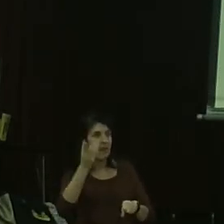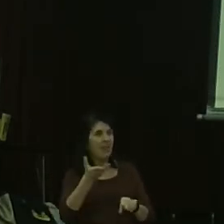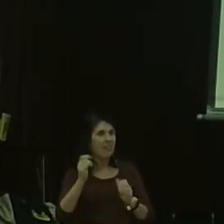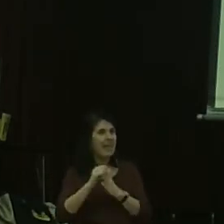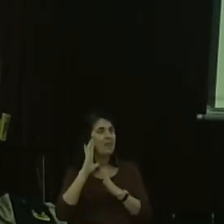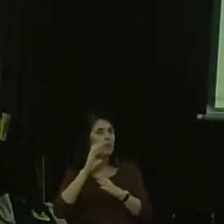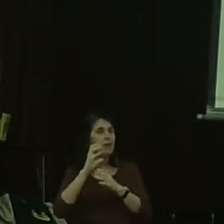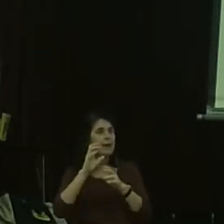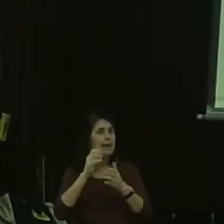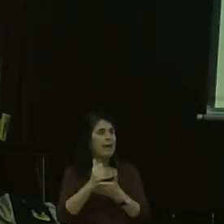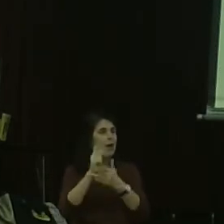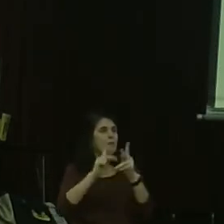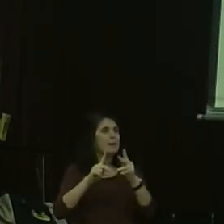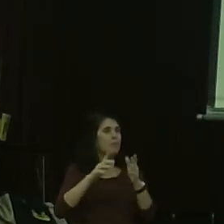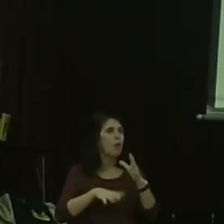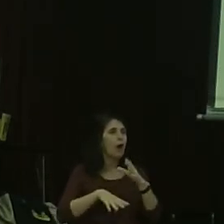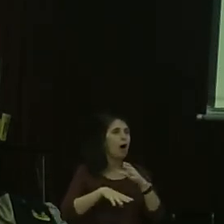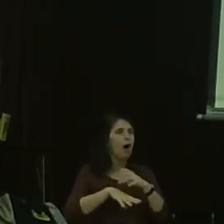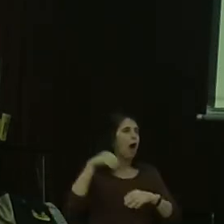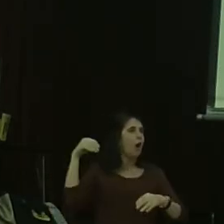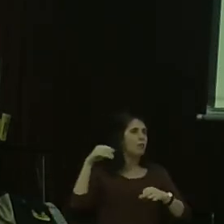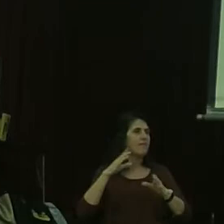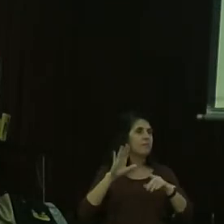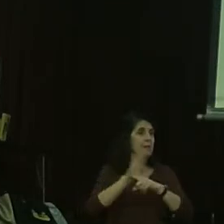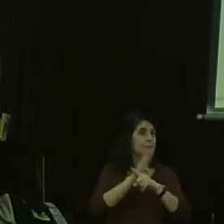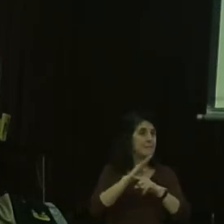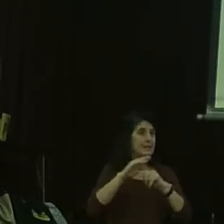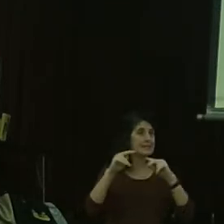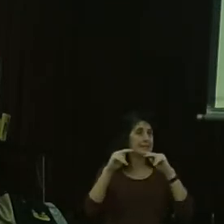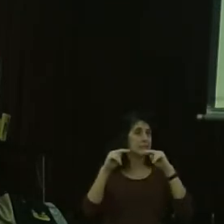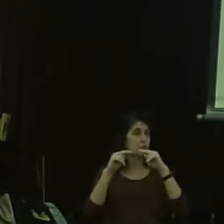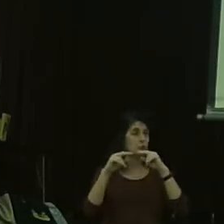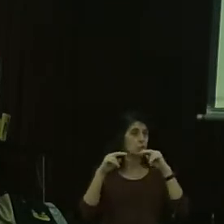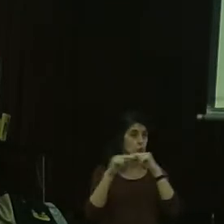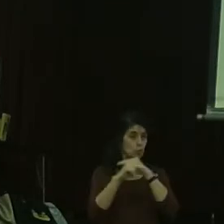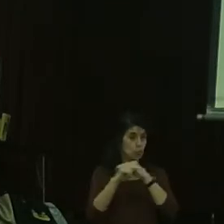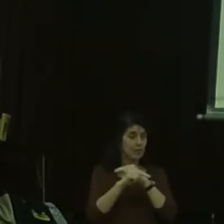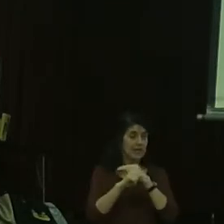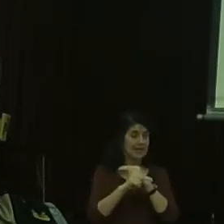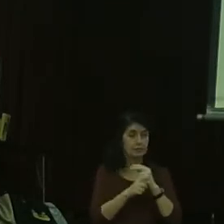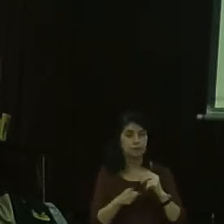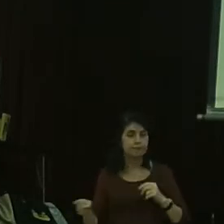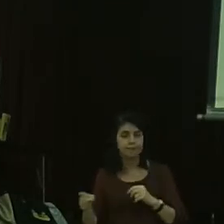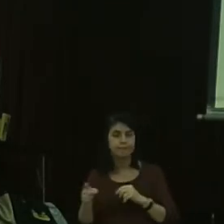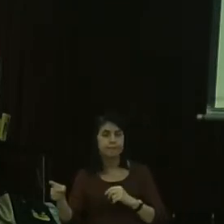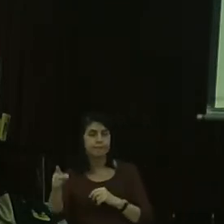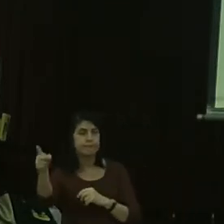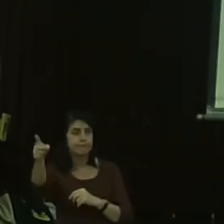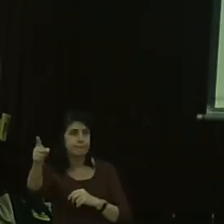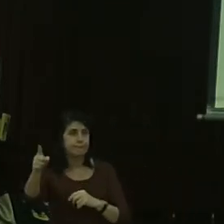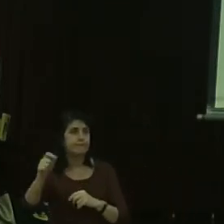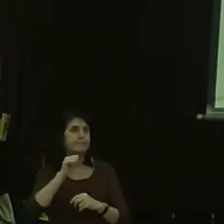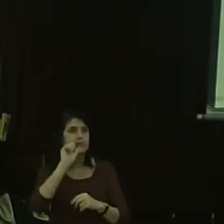off of the busy streets and make it easier for them to get where they're going, beyond just the focus on Third. But then